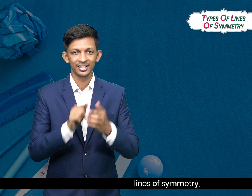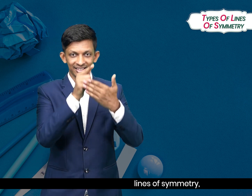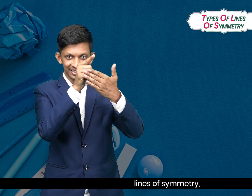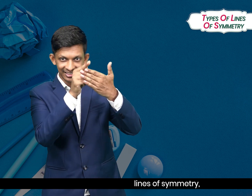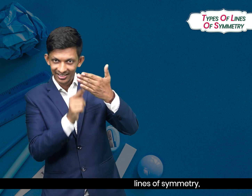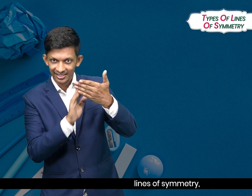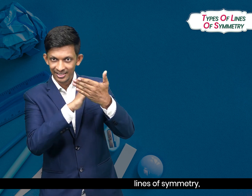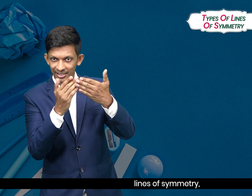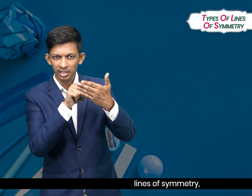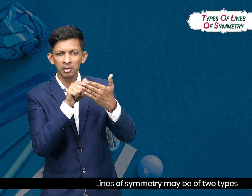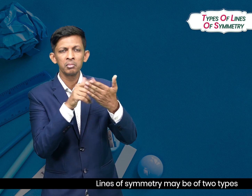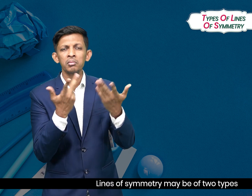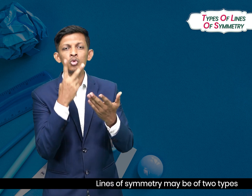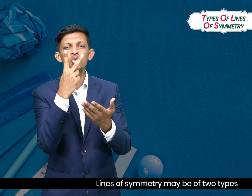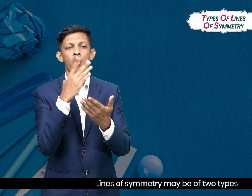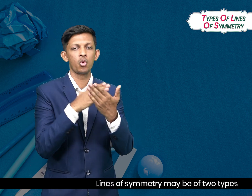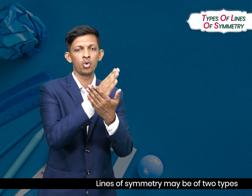Lines of symmetry may be of two types.